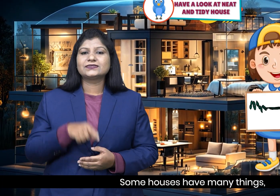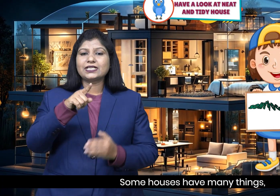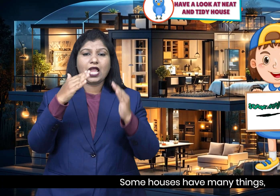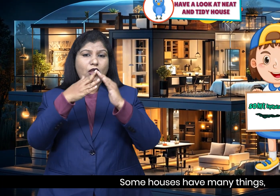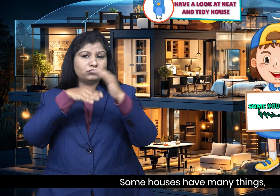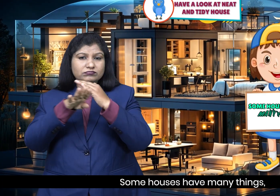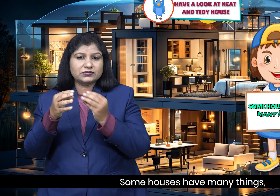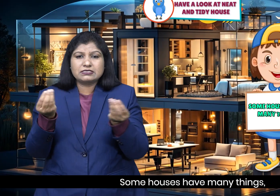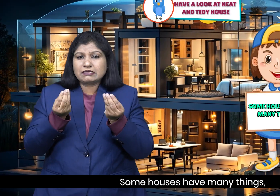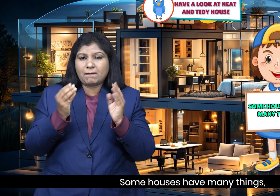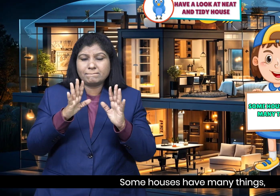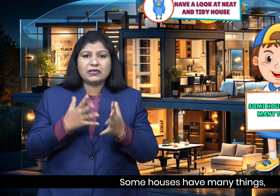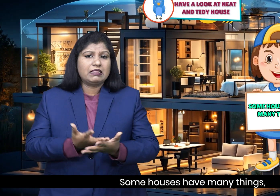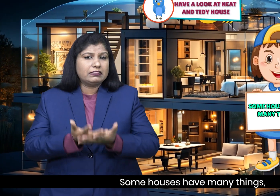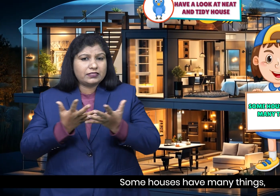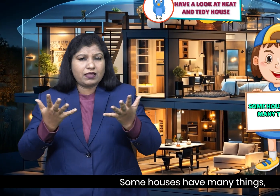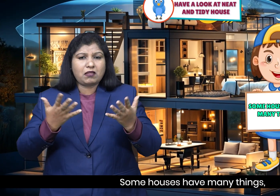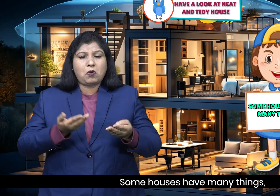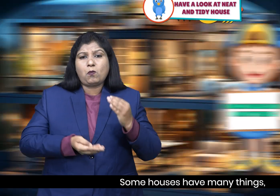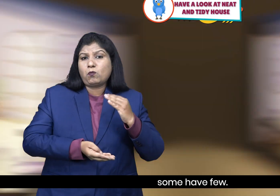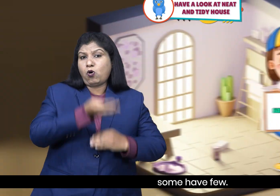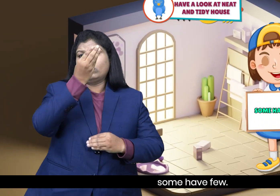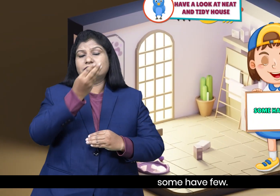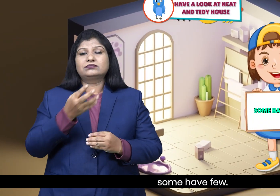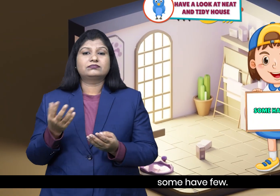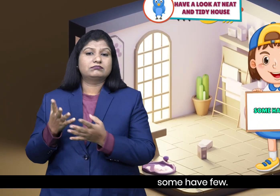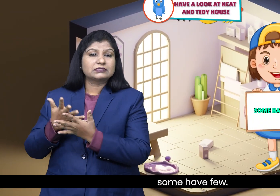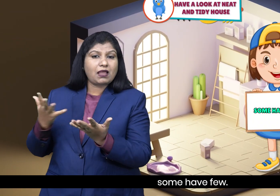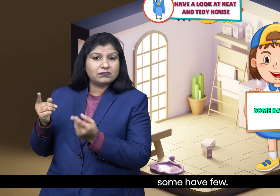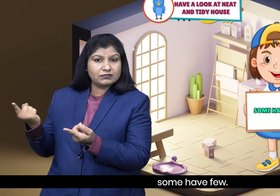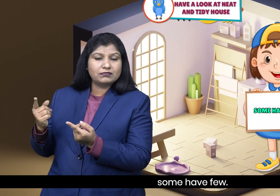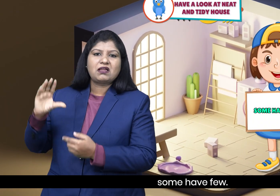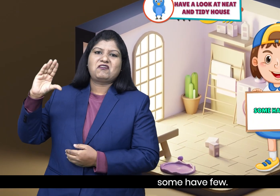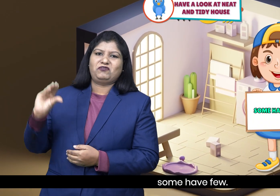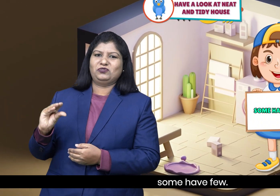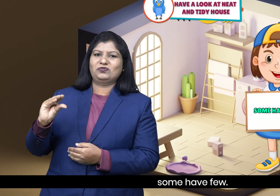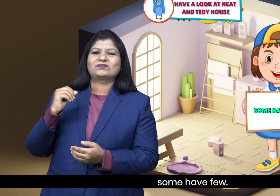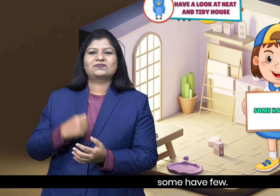Some houses have many things. Some have few.